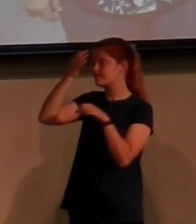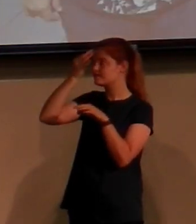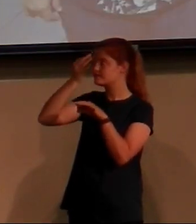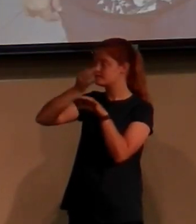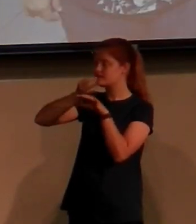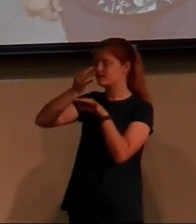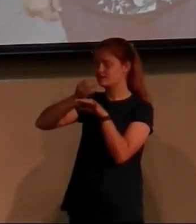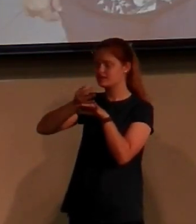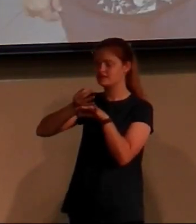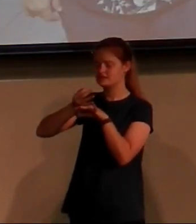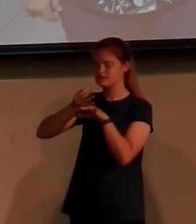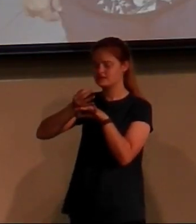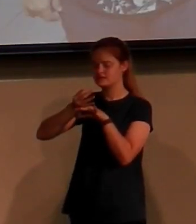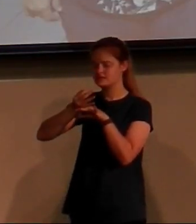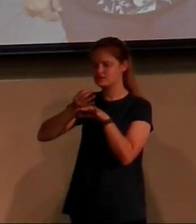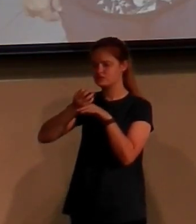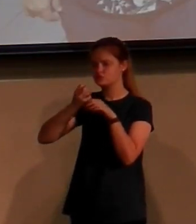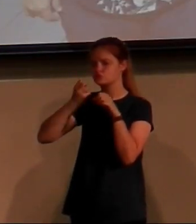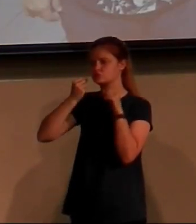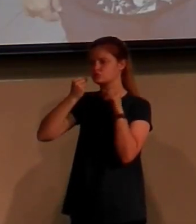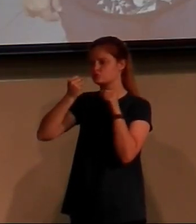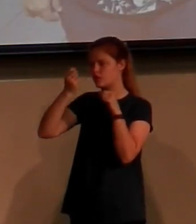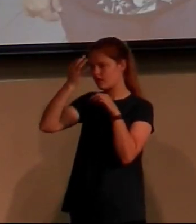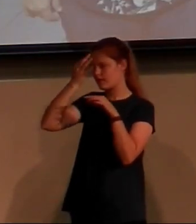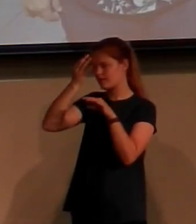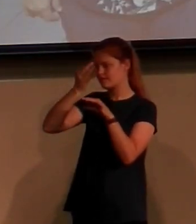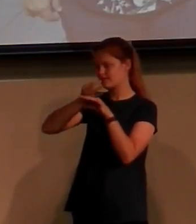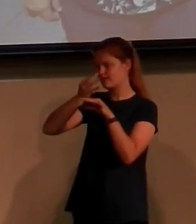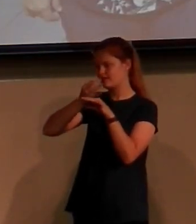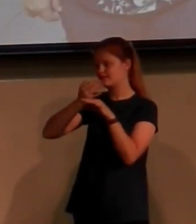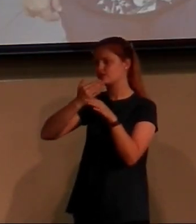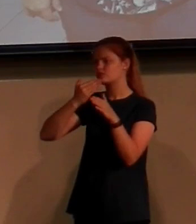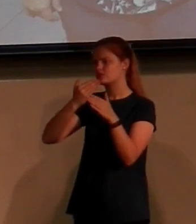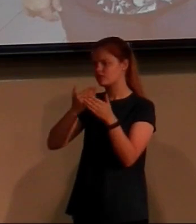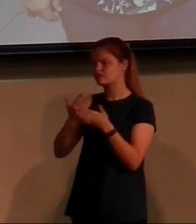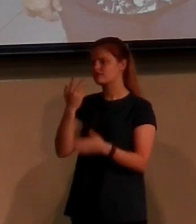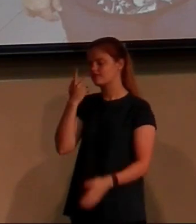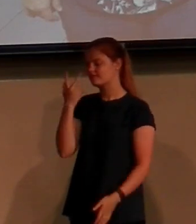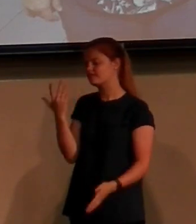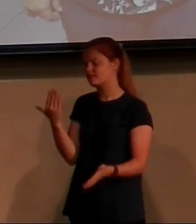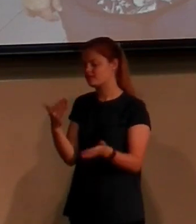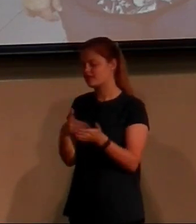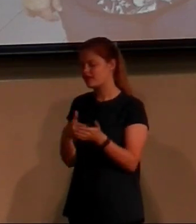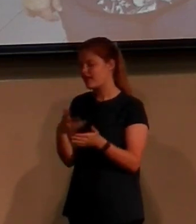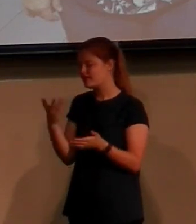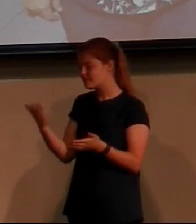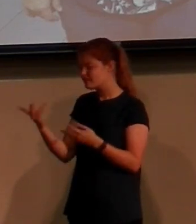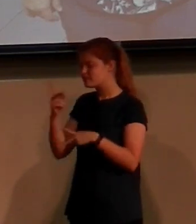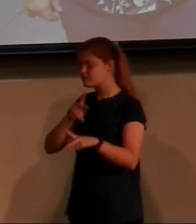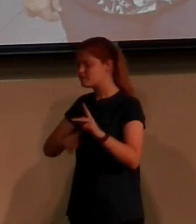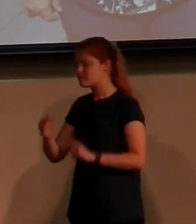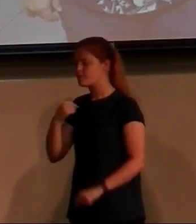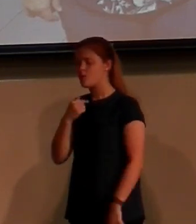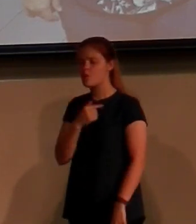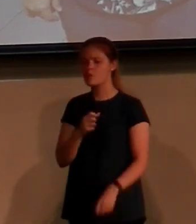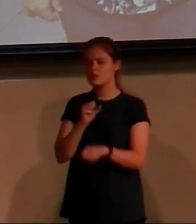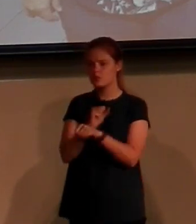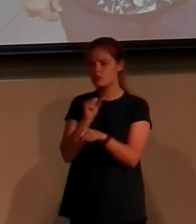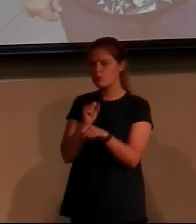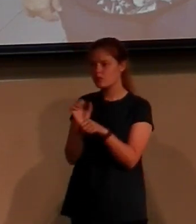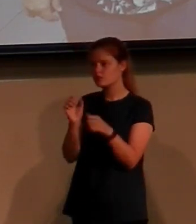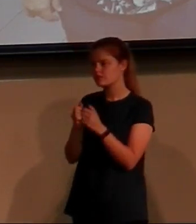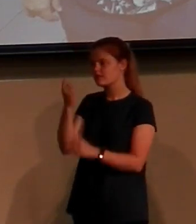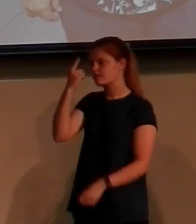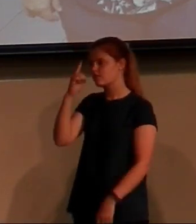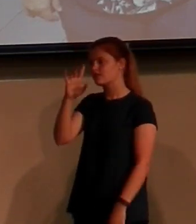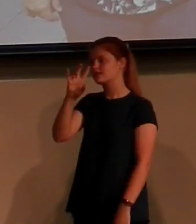you know. And also it was good to see them back. I mean, this is the people that we worked with for 7 years,